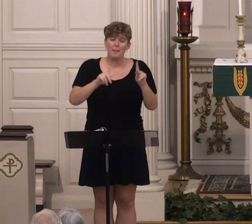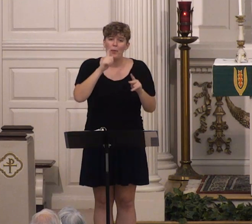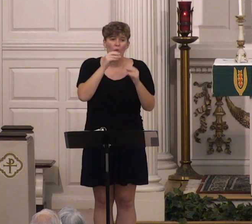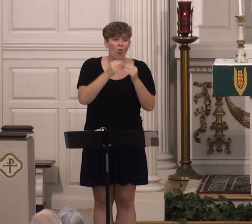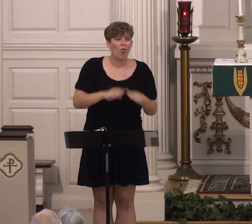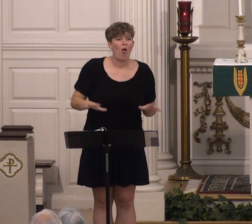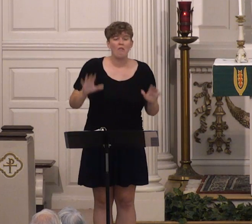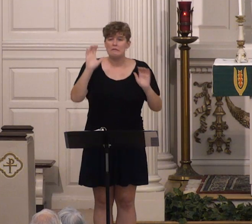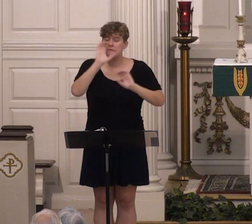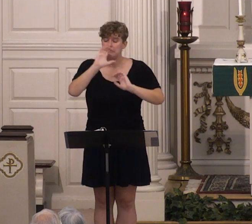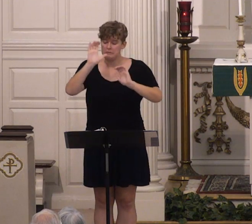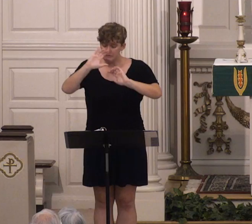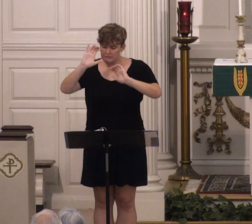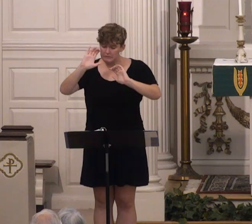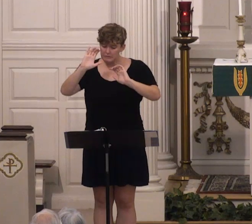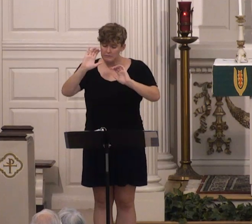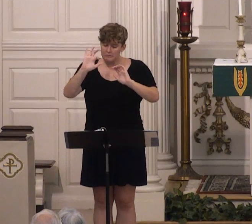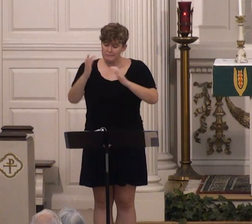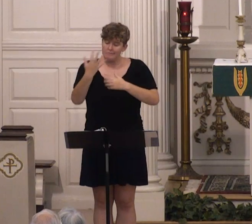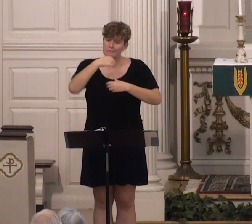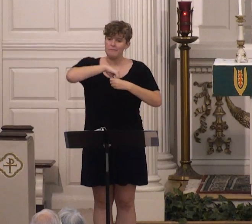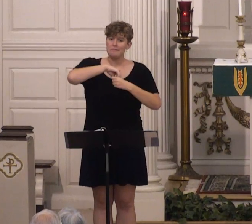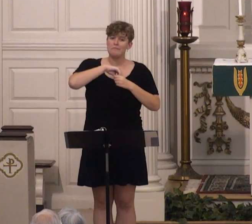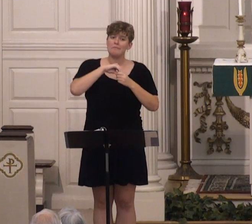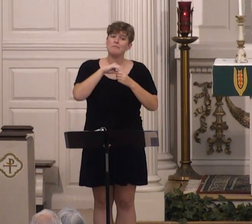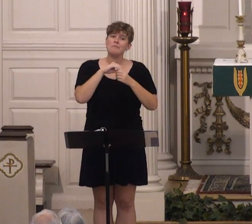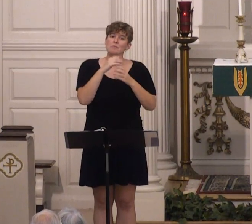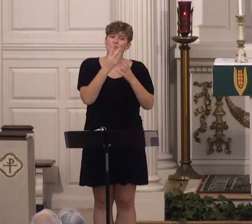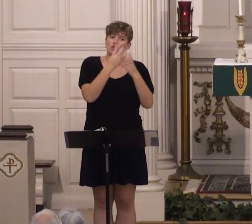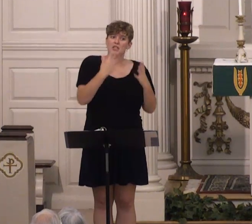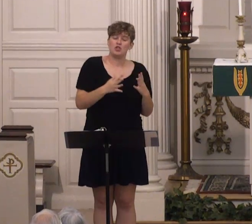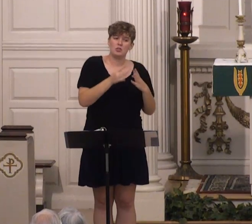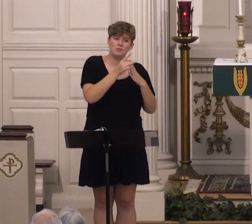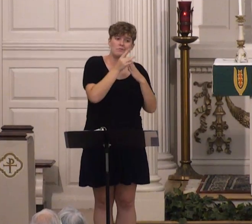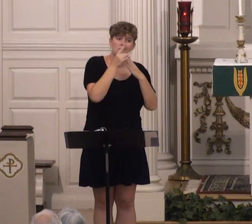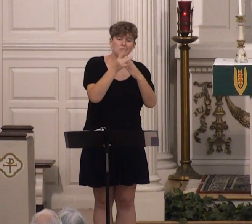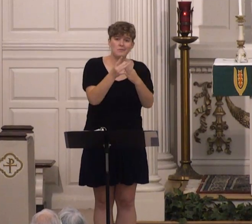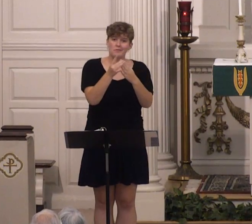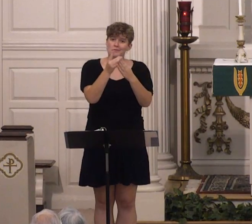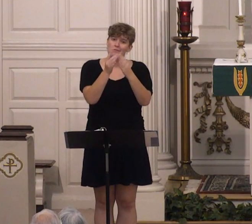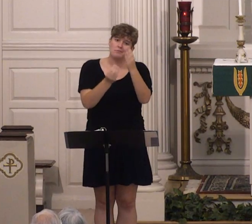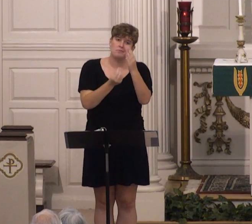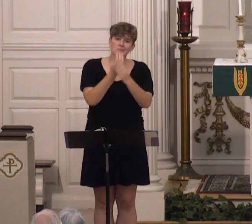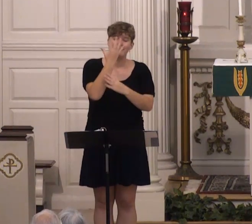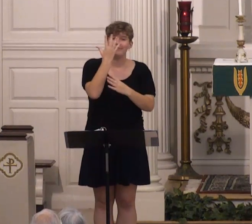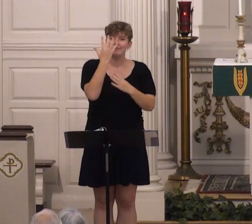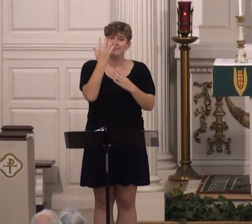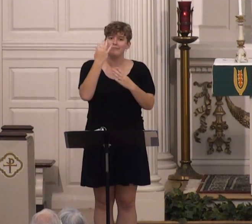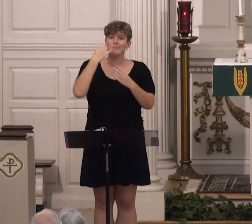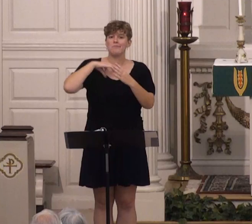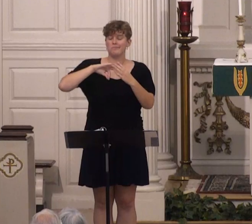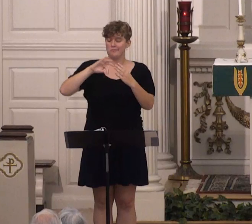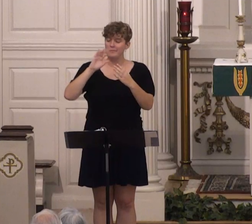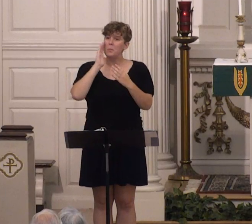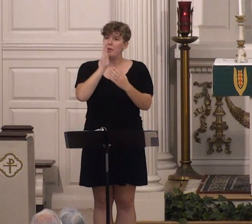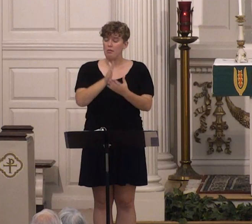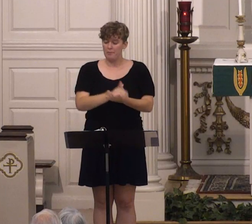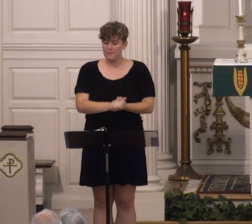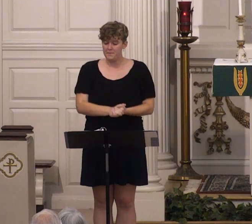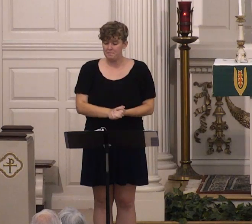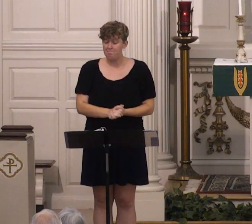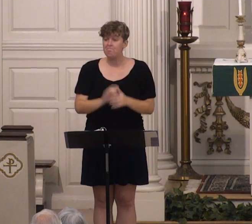forsaken. He leads forth prisoners to prosperity.